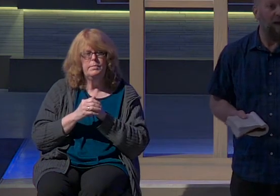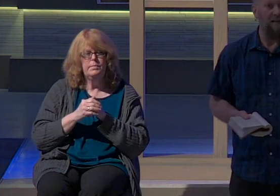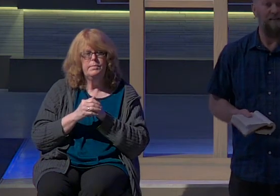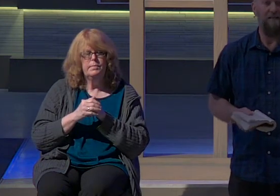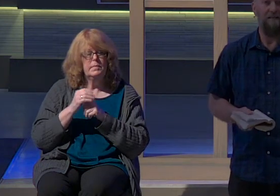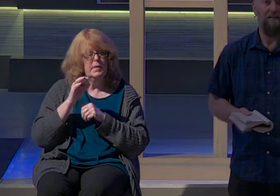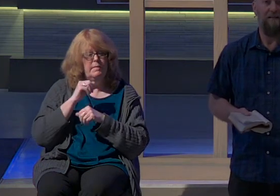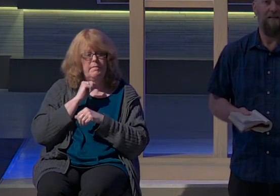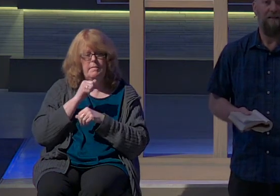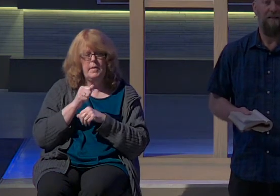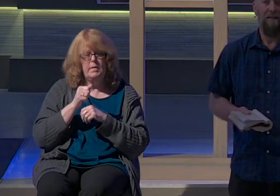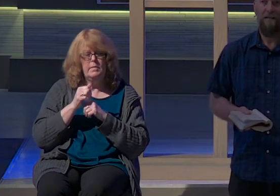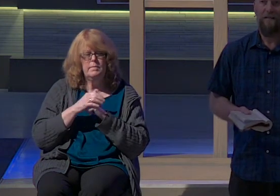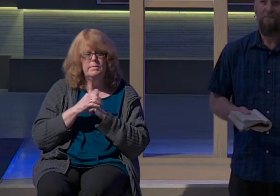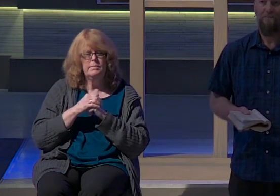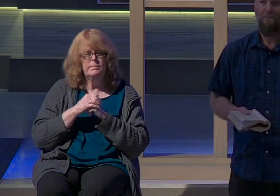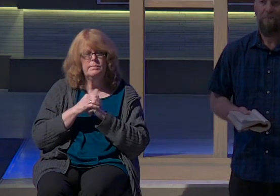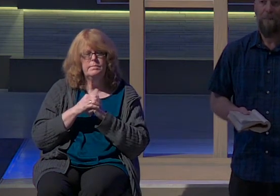Otherwise,